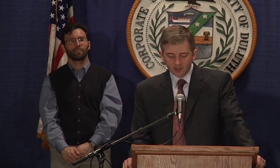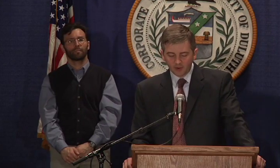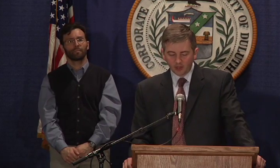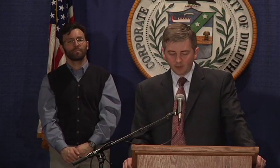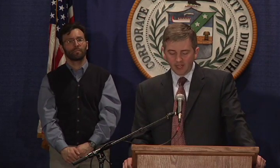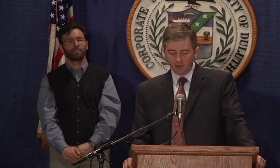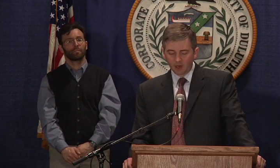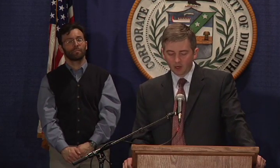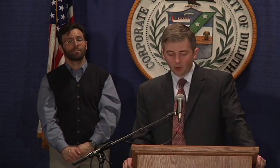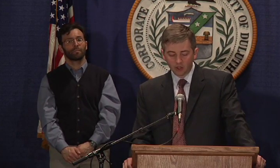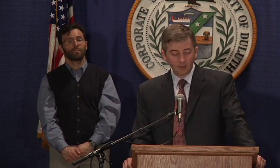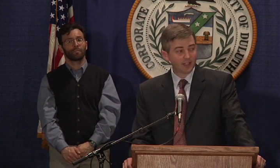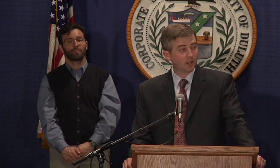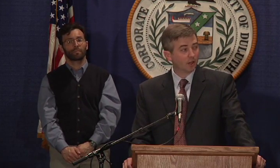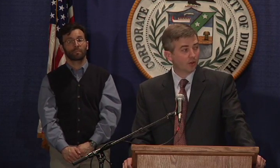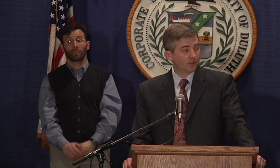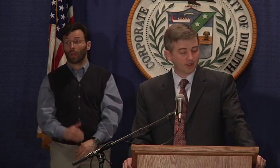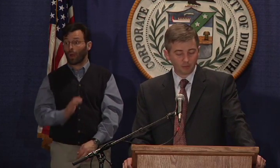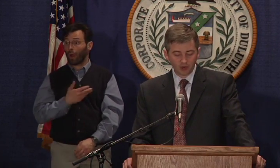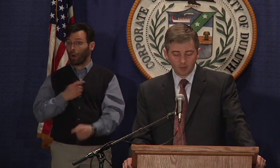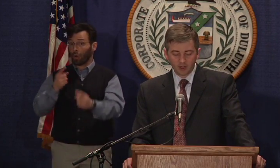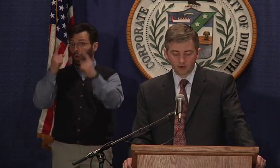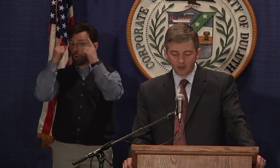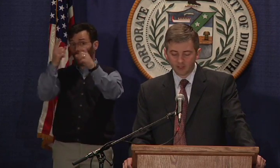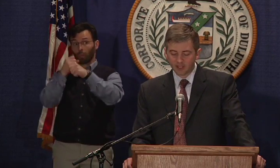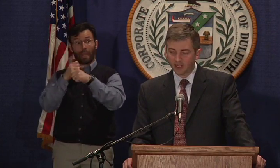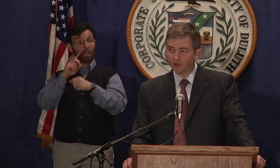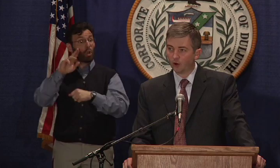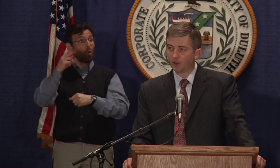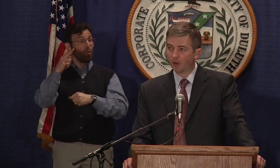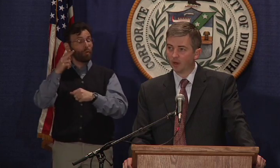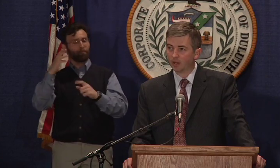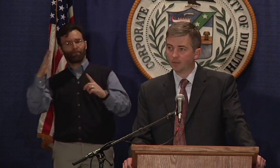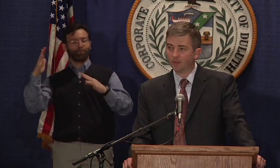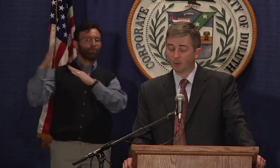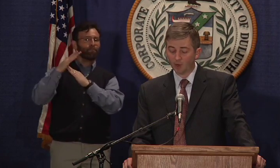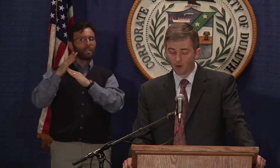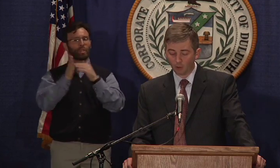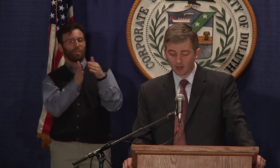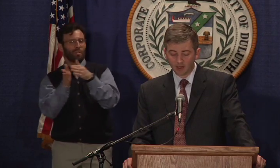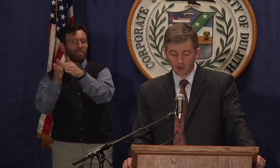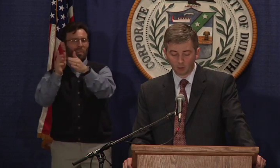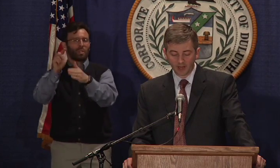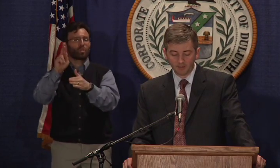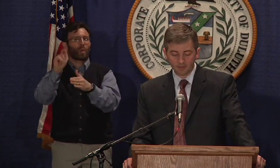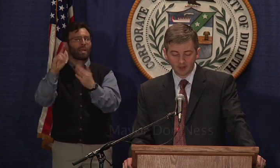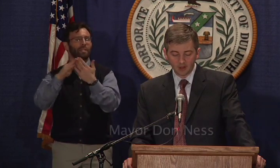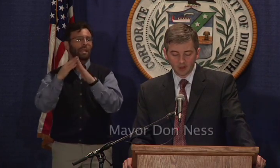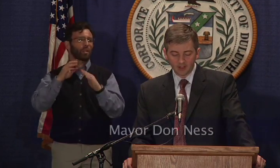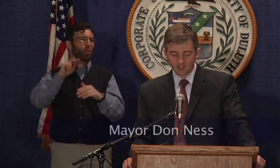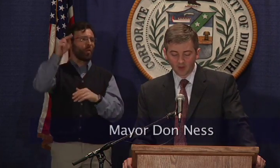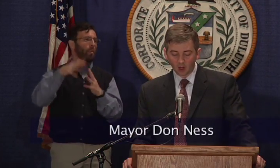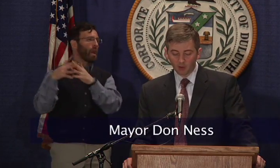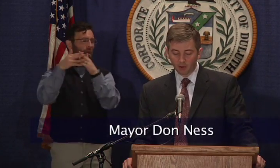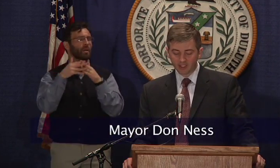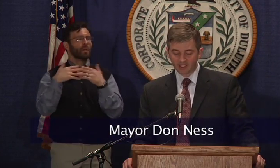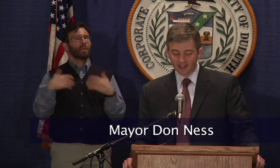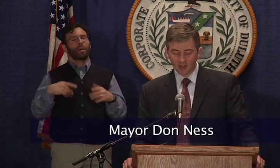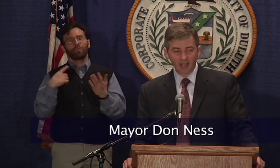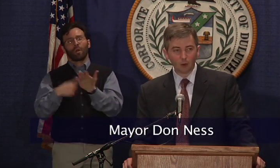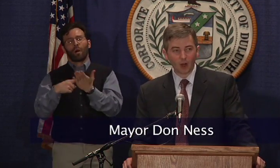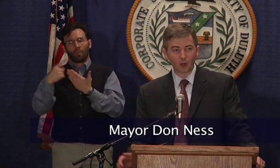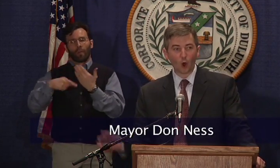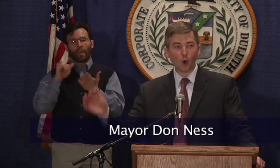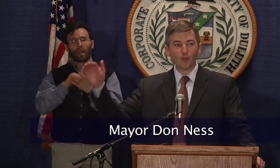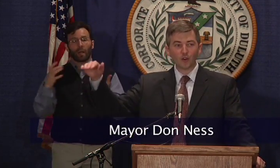I've spoken frequently about our goal to make Duluth the premier trail city in North America, and we are well on our way. This fall, we will